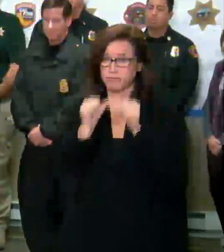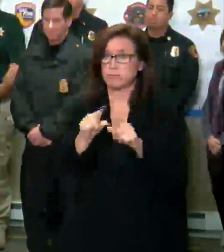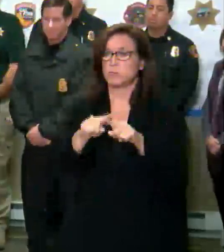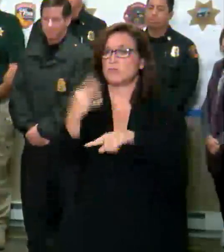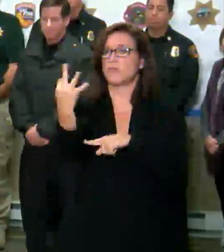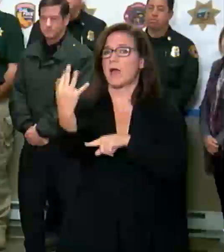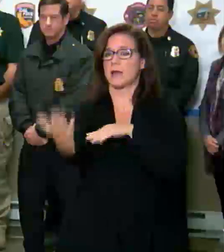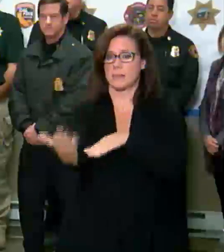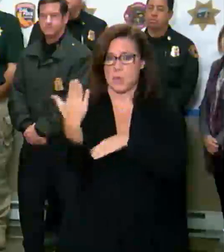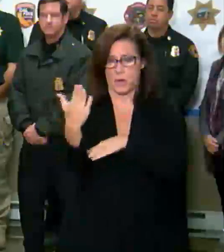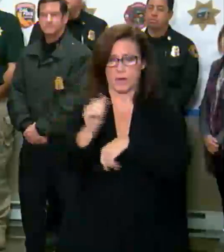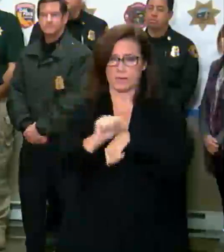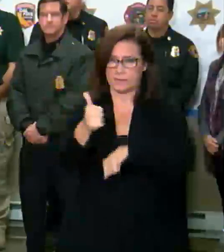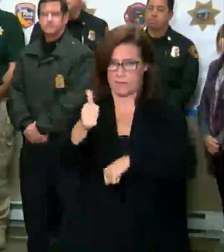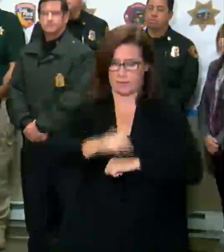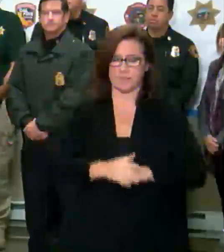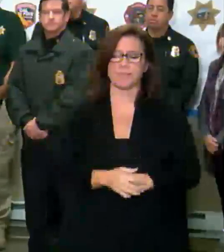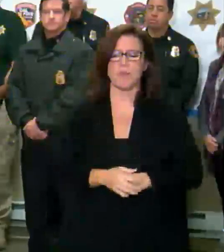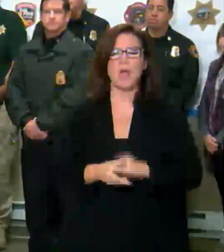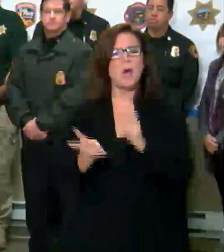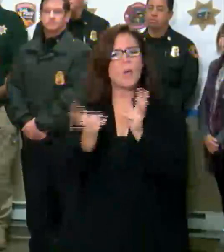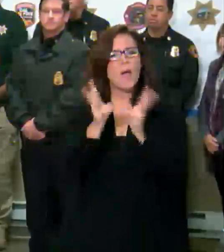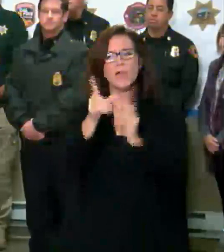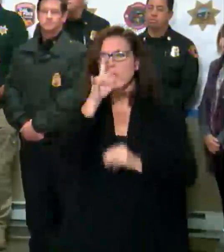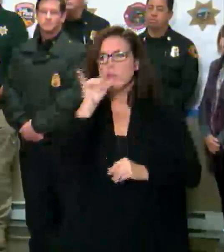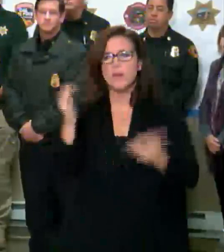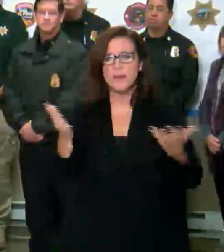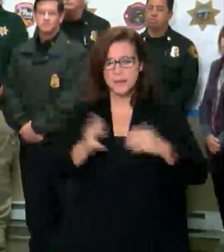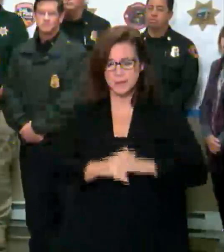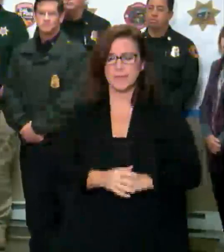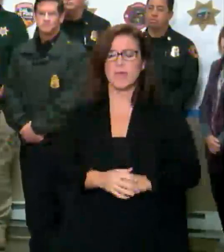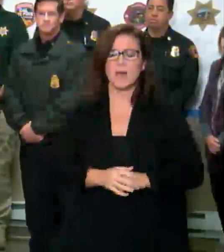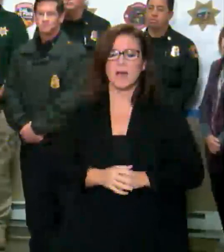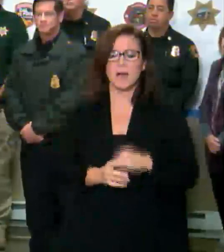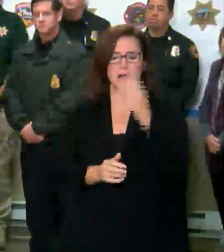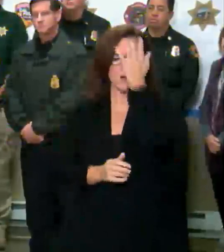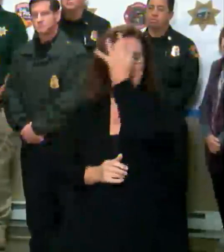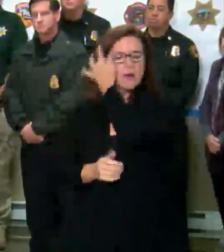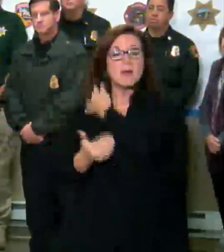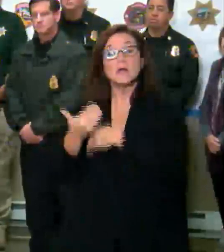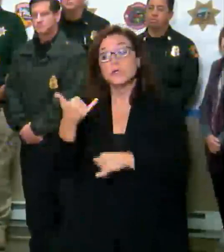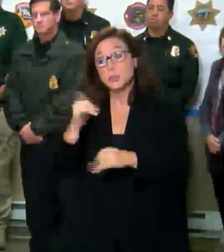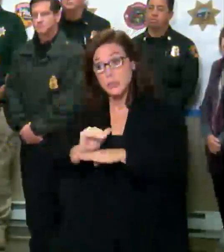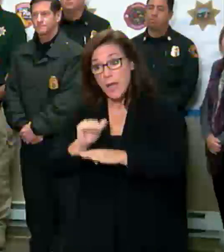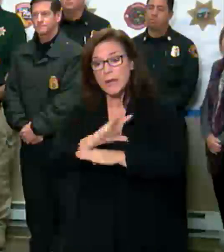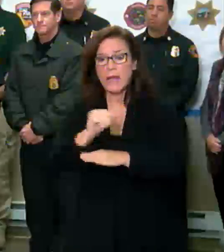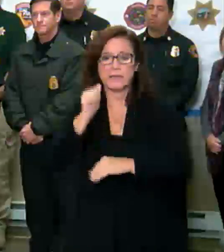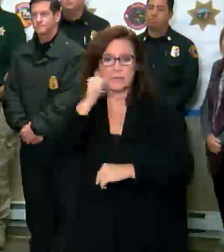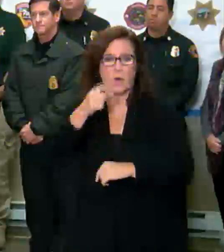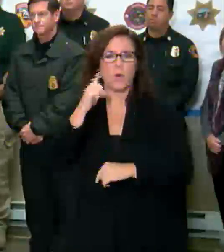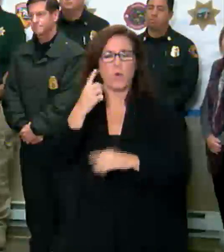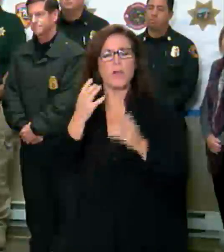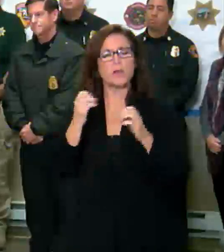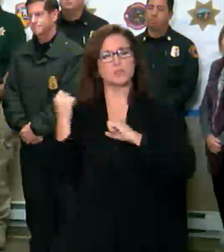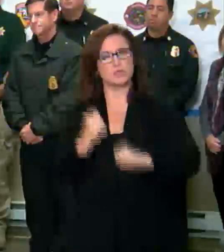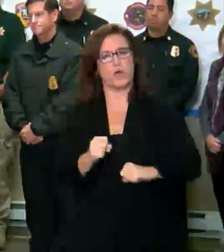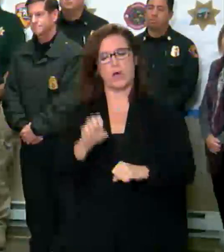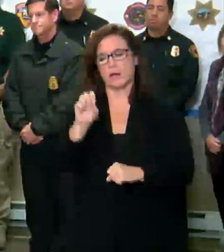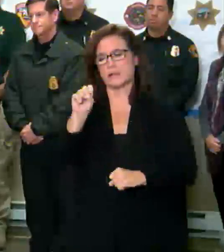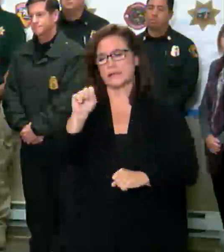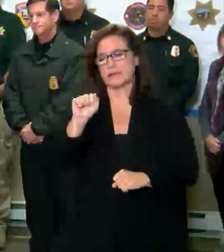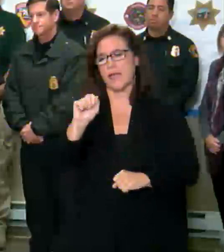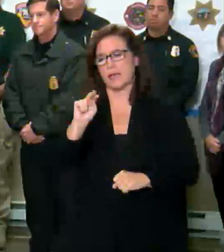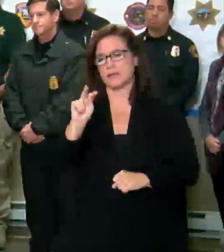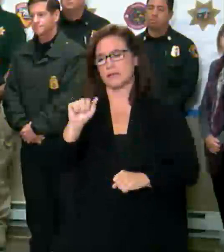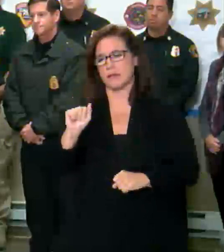Ventura County. Forecast-wise for the fire, basically tonight and tomorrow we look for a strengthening Santa Ana wind across the fire. So